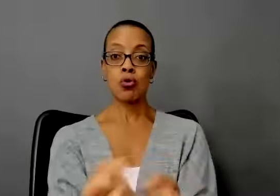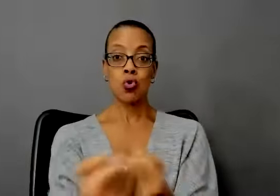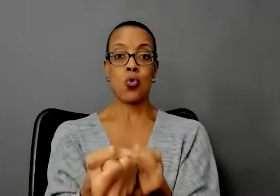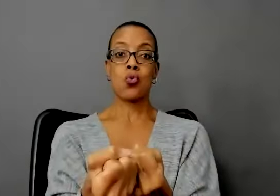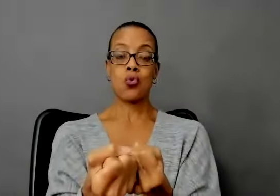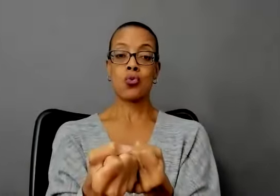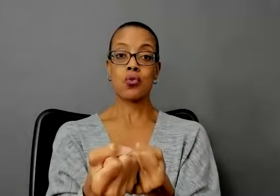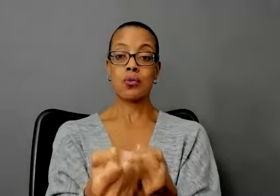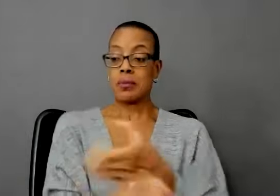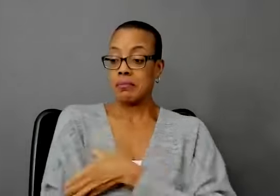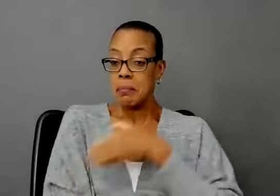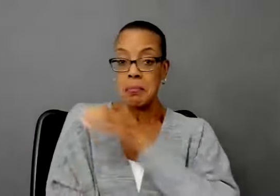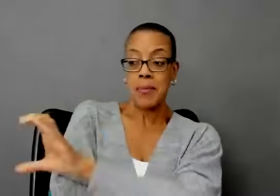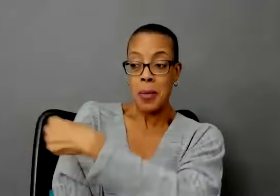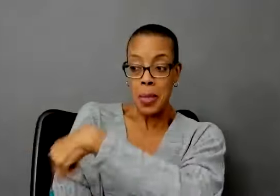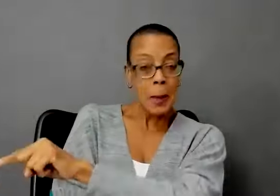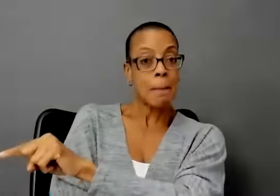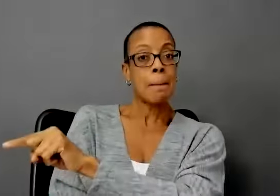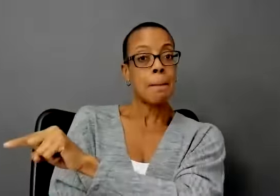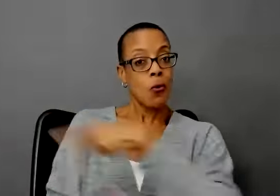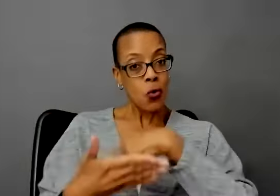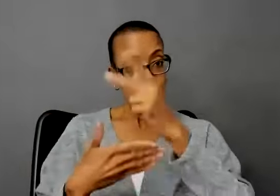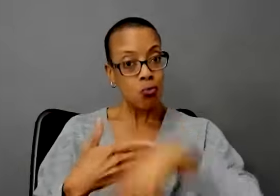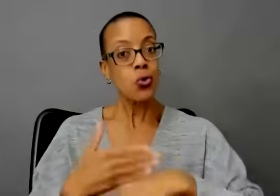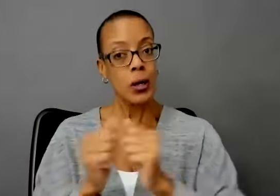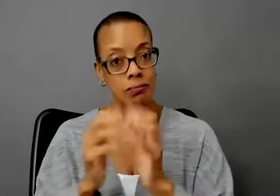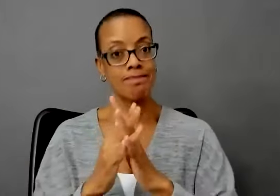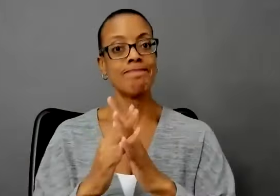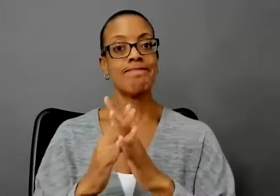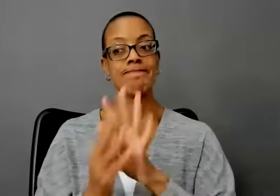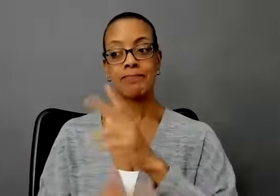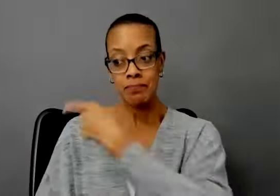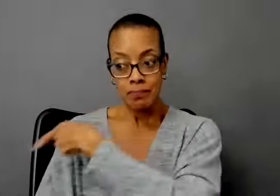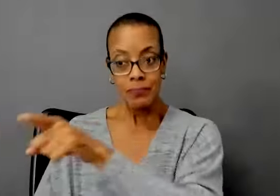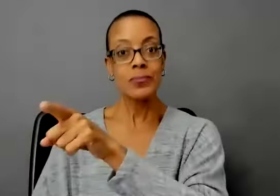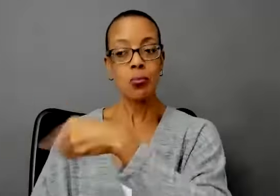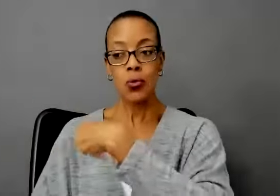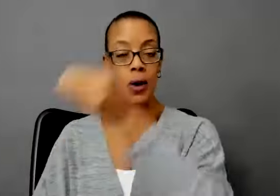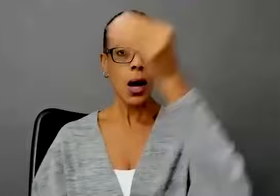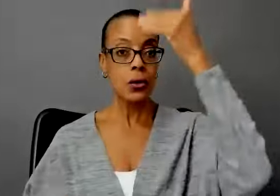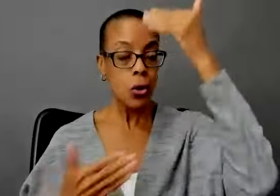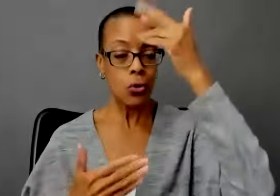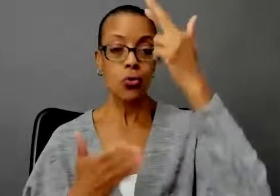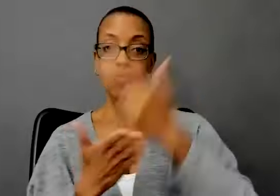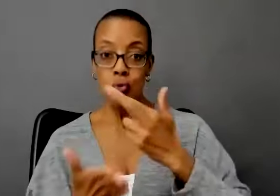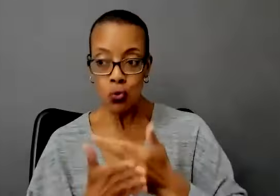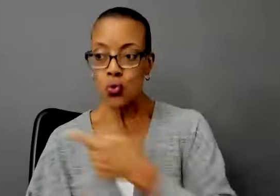Empowerment programs, develop programs that empower survivors by providing them with the knowledge and resources that they need to navigate the legal